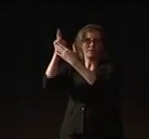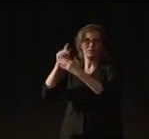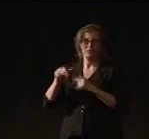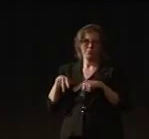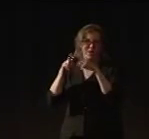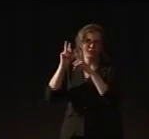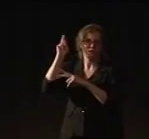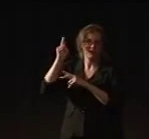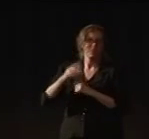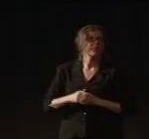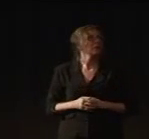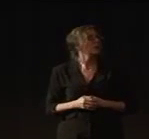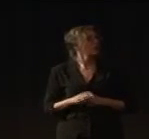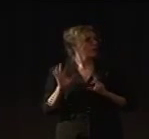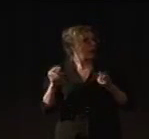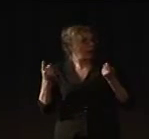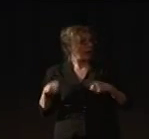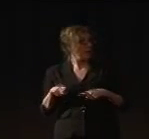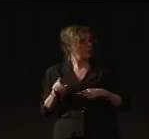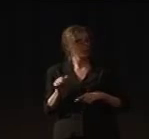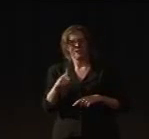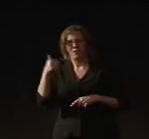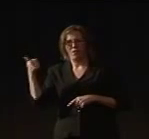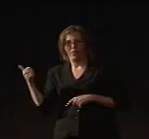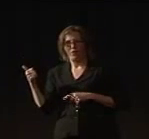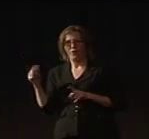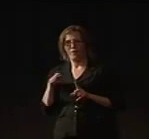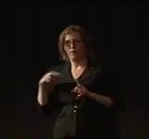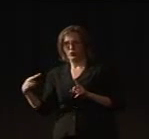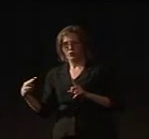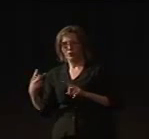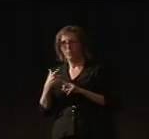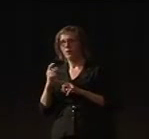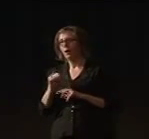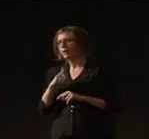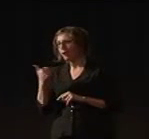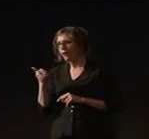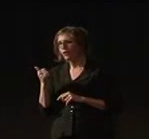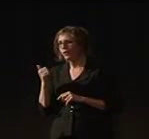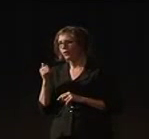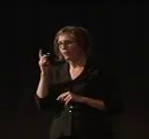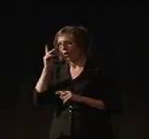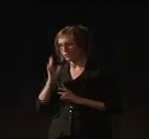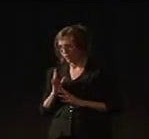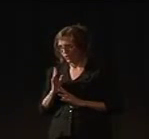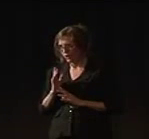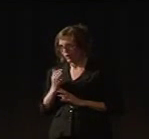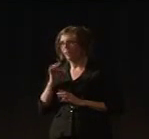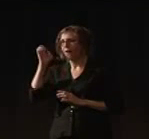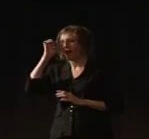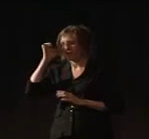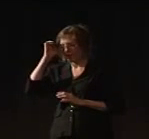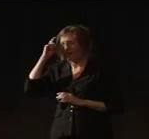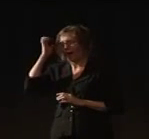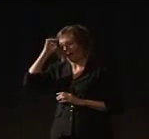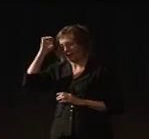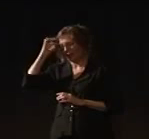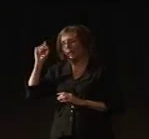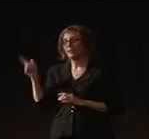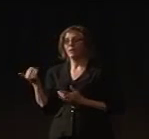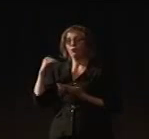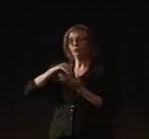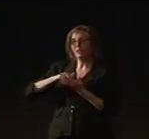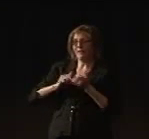Paris in another version by a very interesting philosopher of Einstein, who redid the part